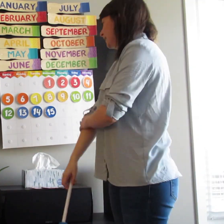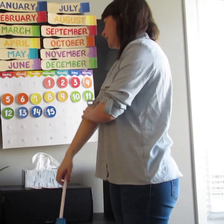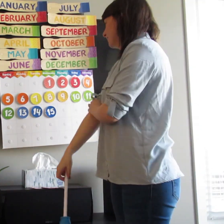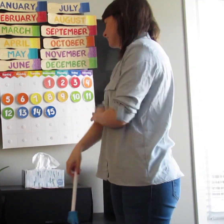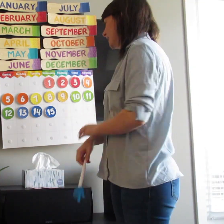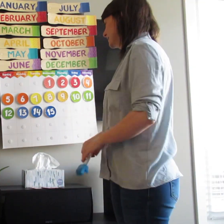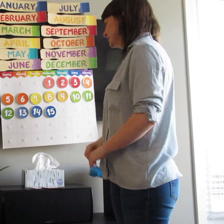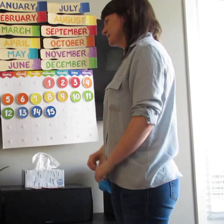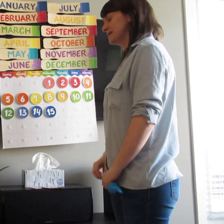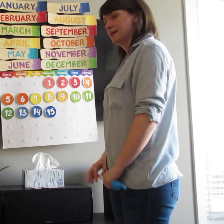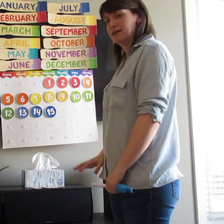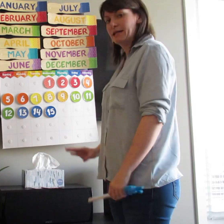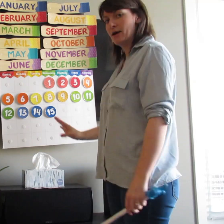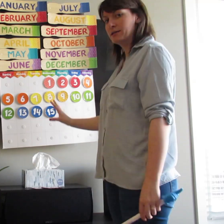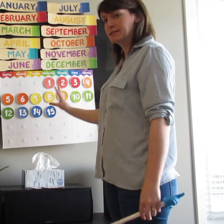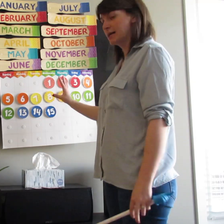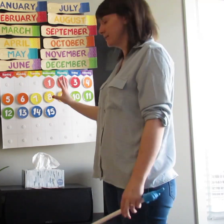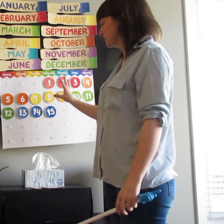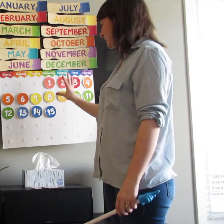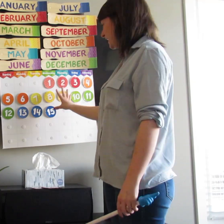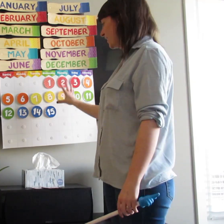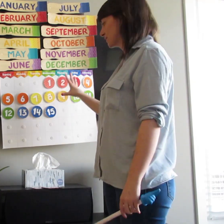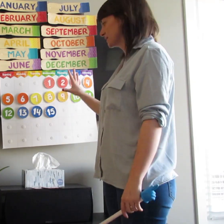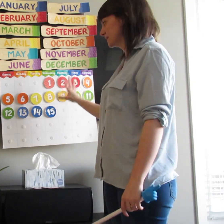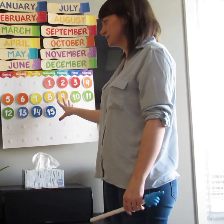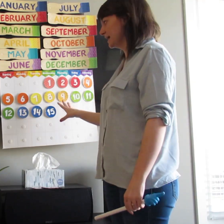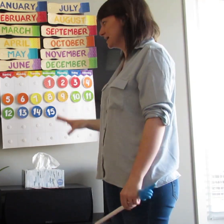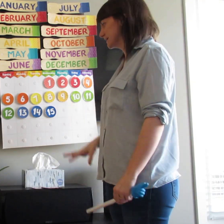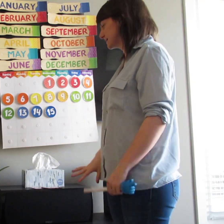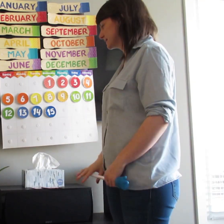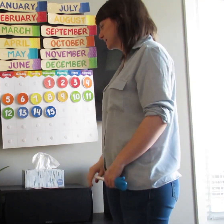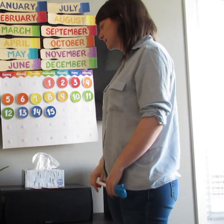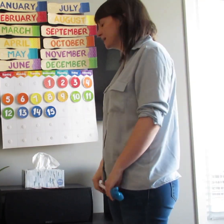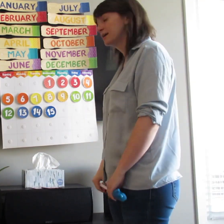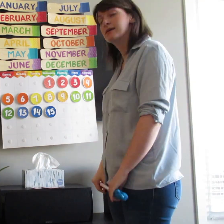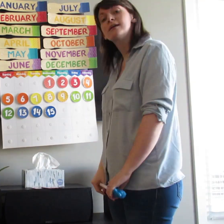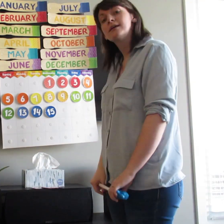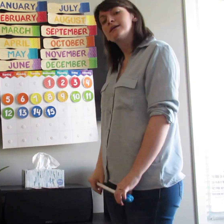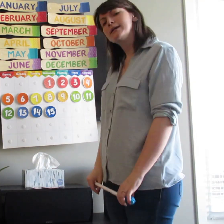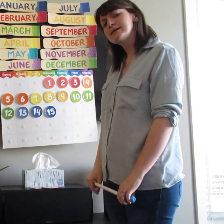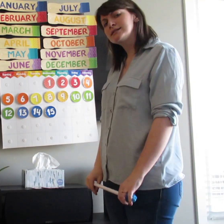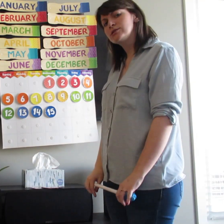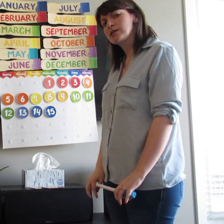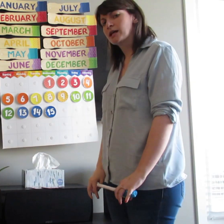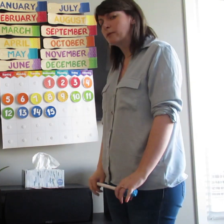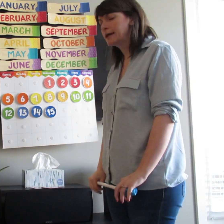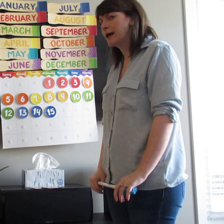Okay, friends, now it's time to count our days. Yesterday we